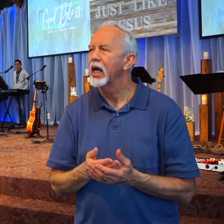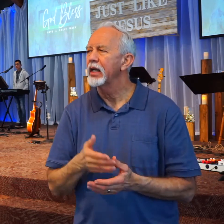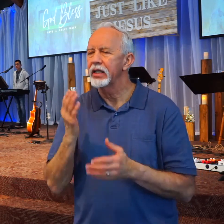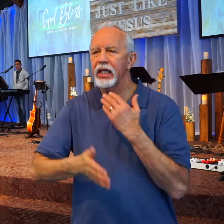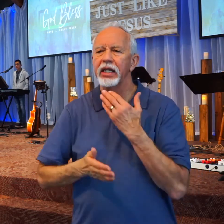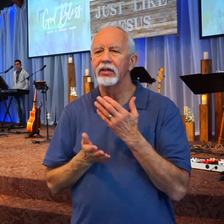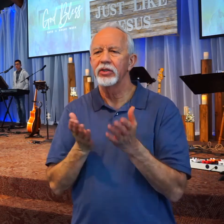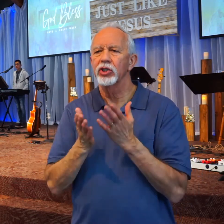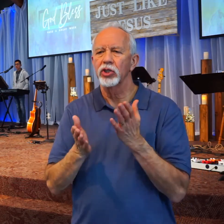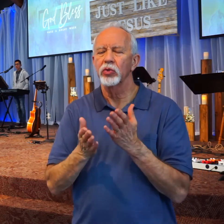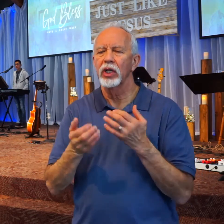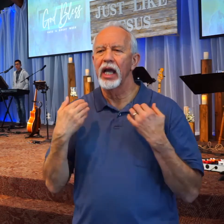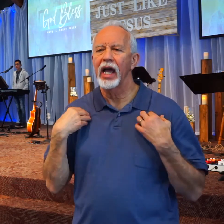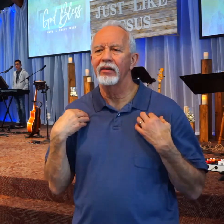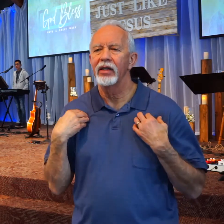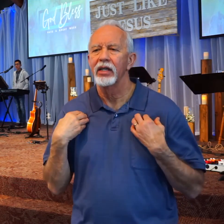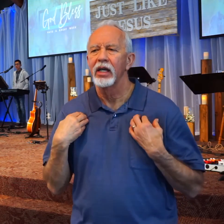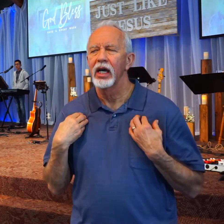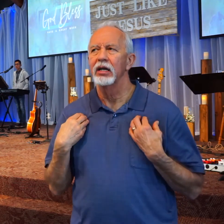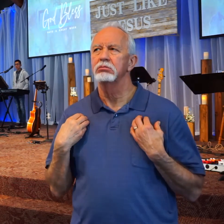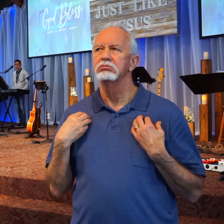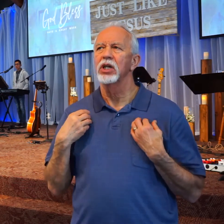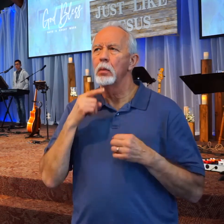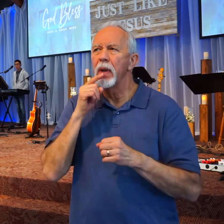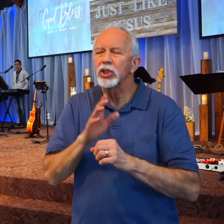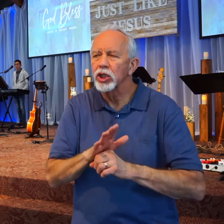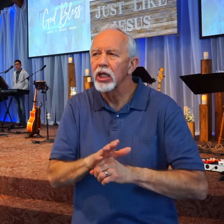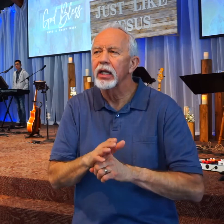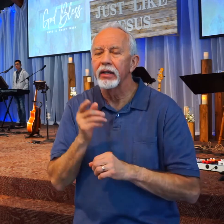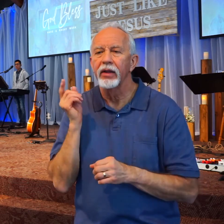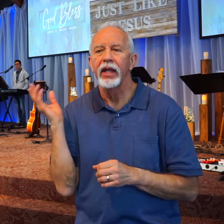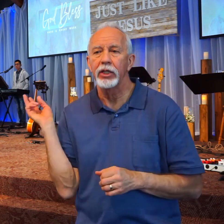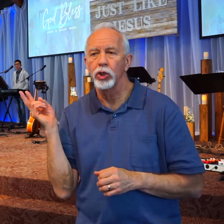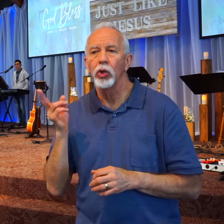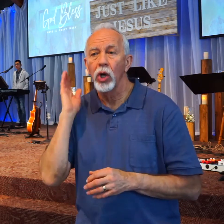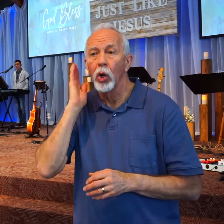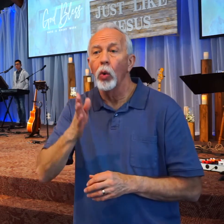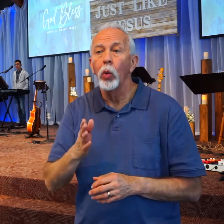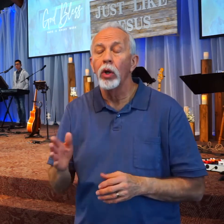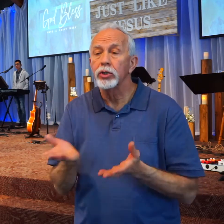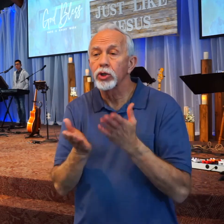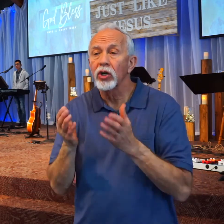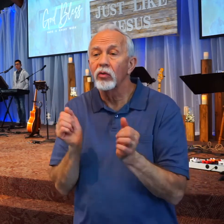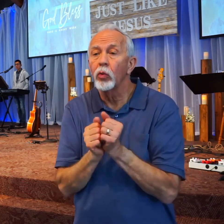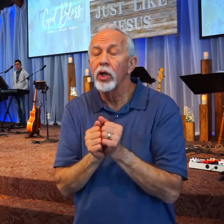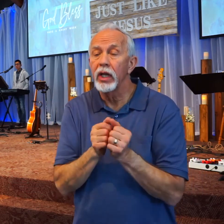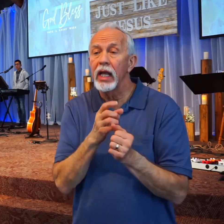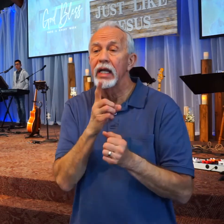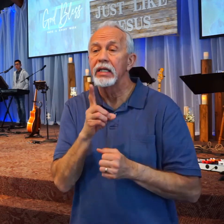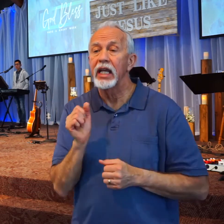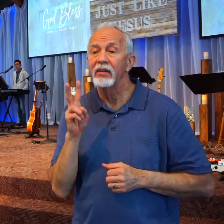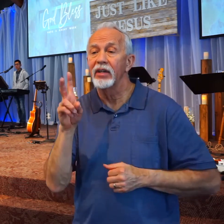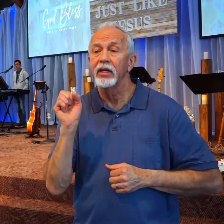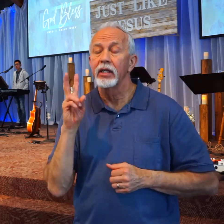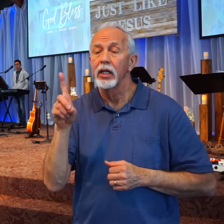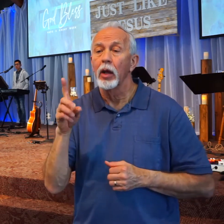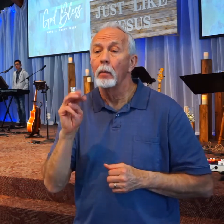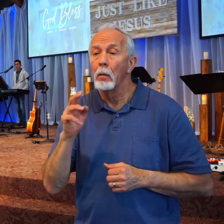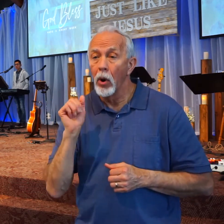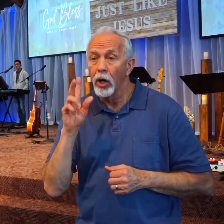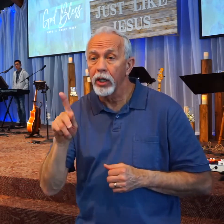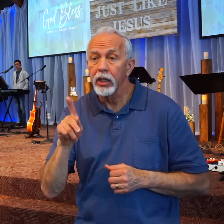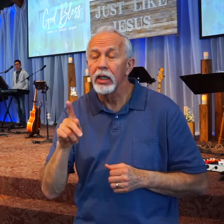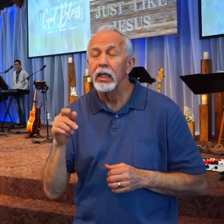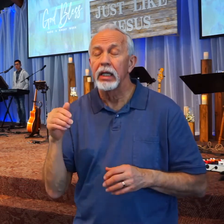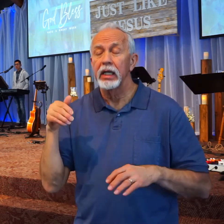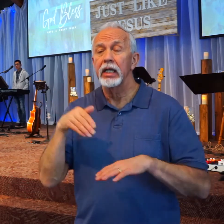commissioning, because these two are going to serve with David Mark and help with worship, leading worship at his church